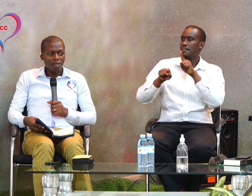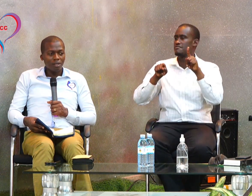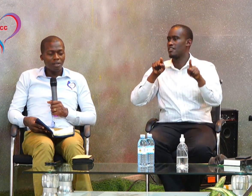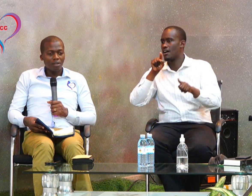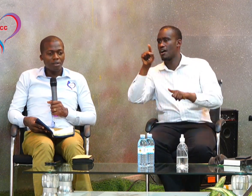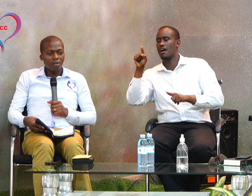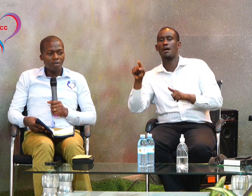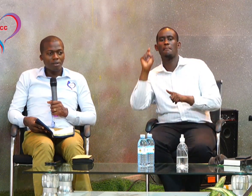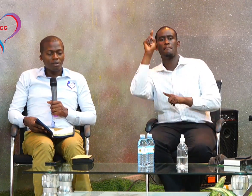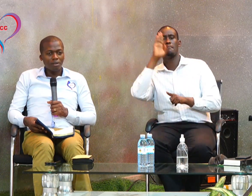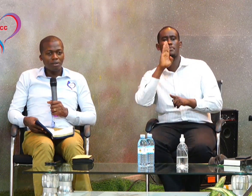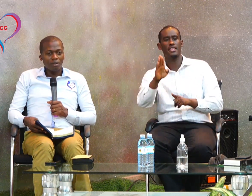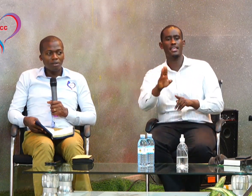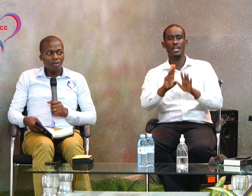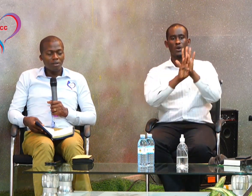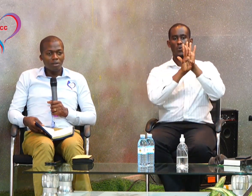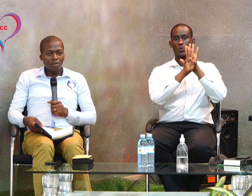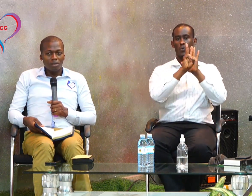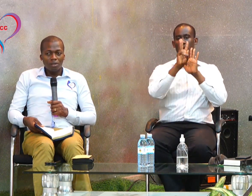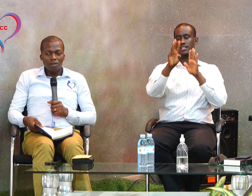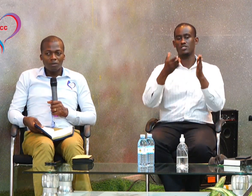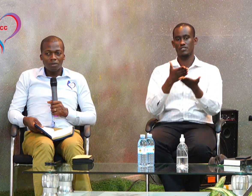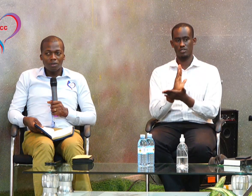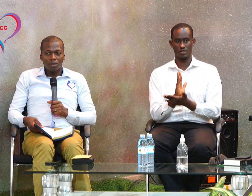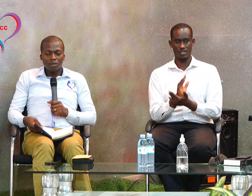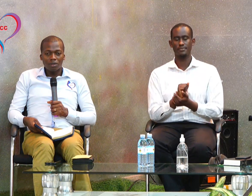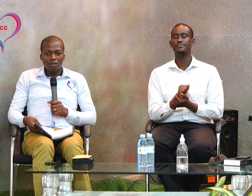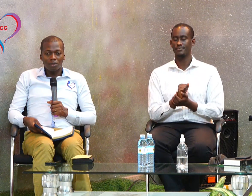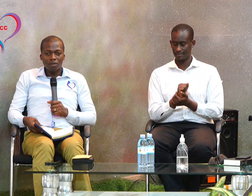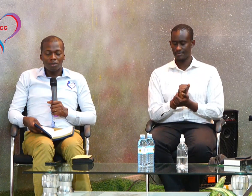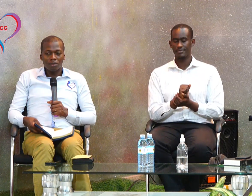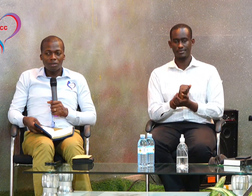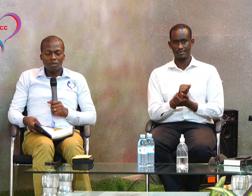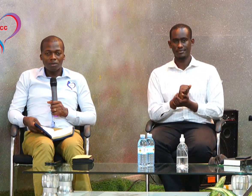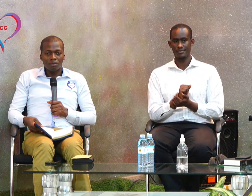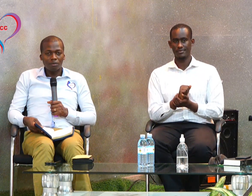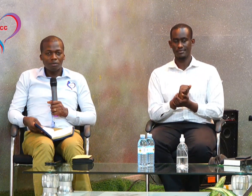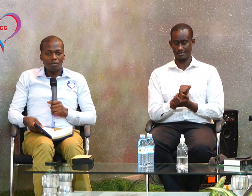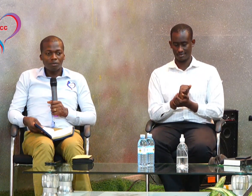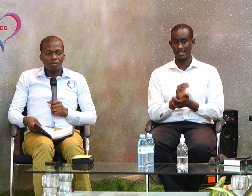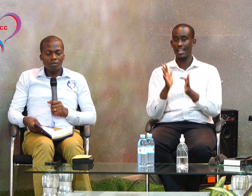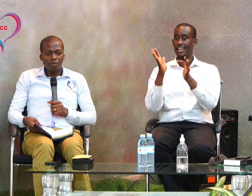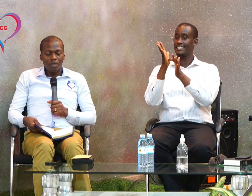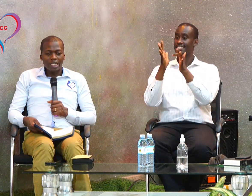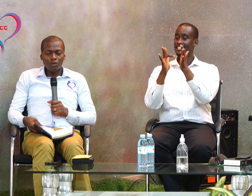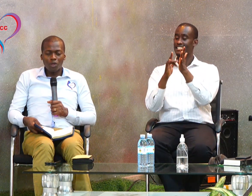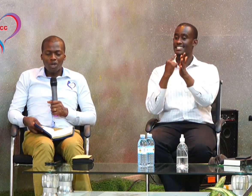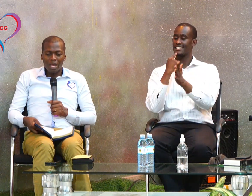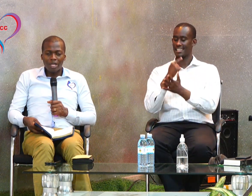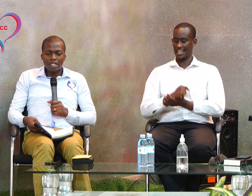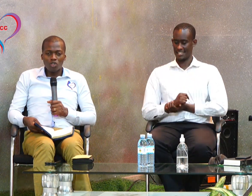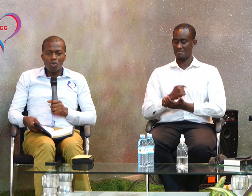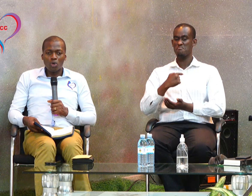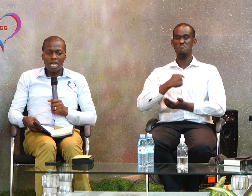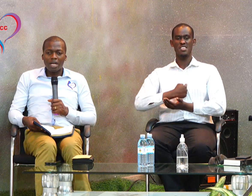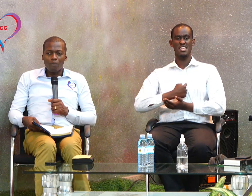14 verse 6 and 7 he had said, I am the way, the truth and life. Atete